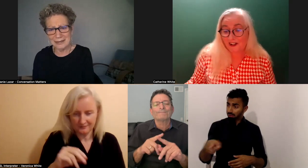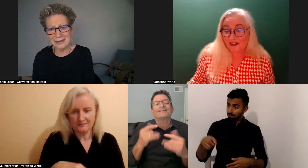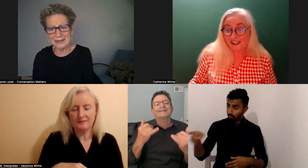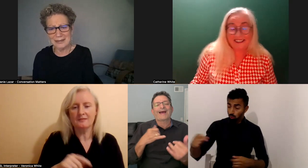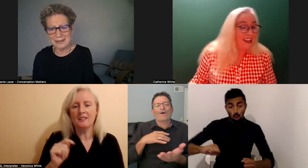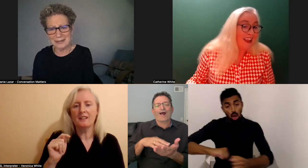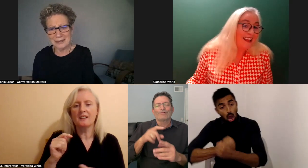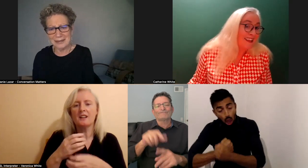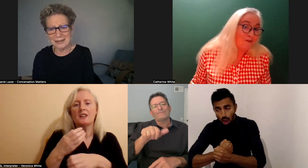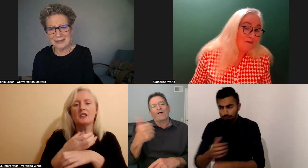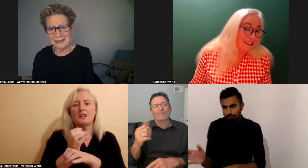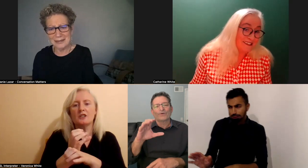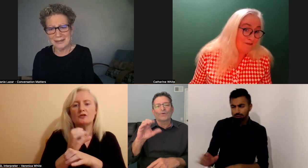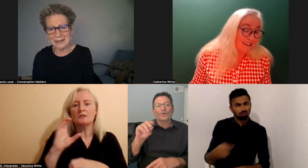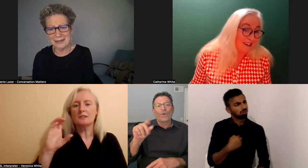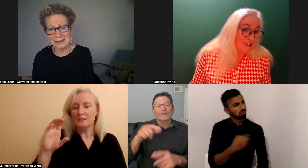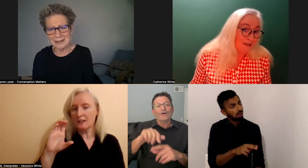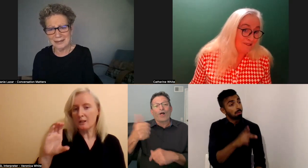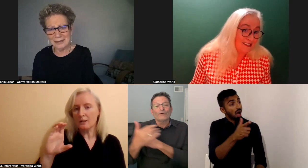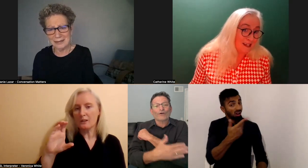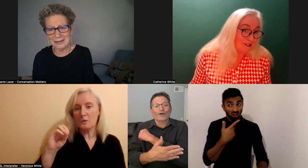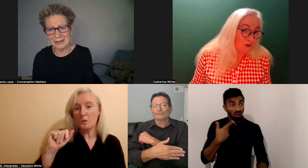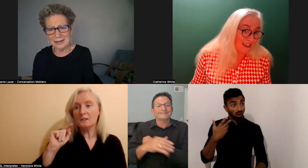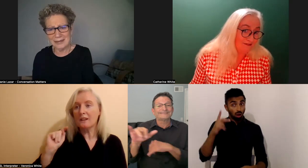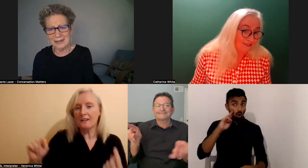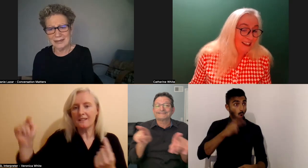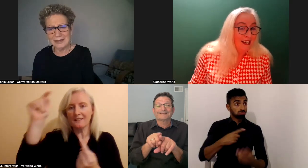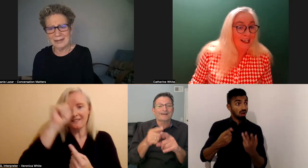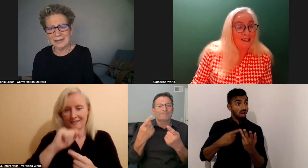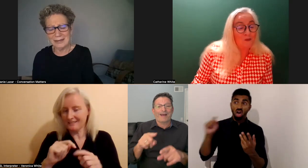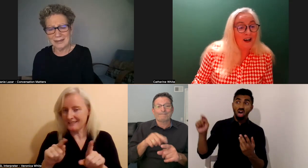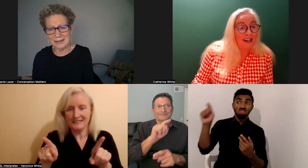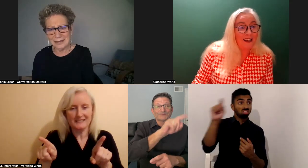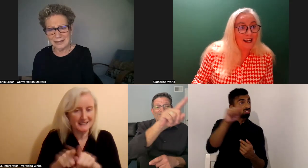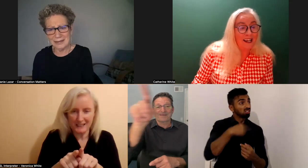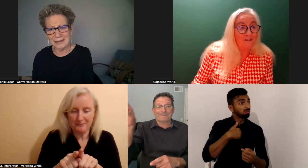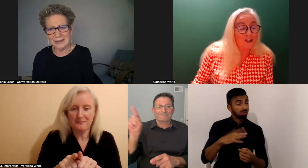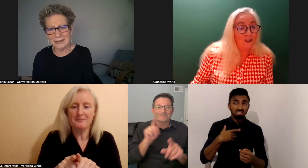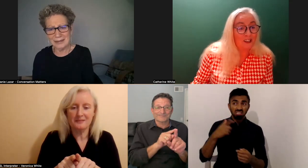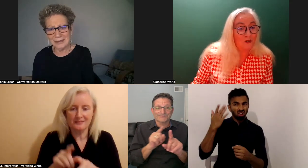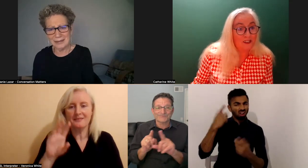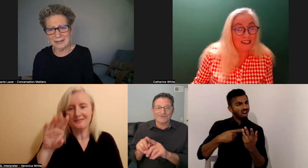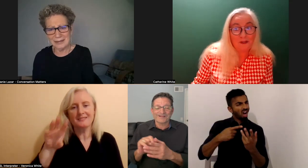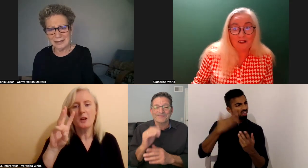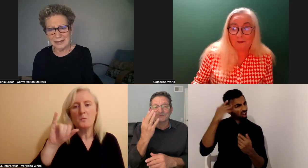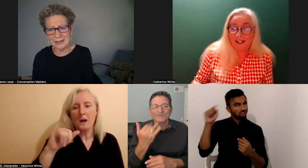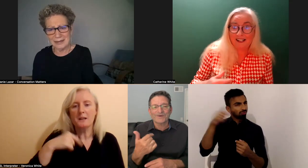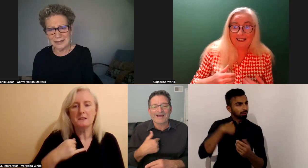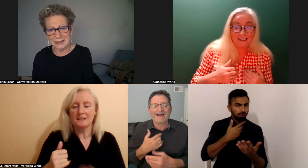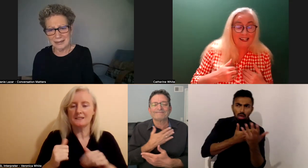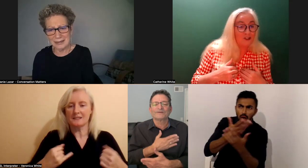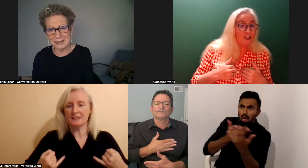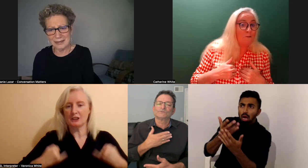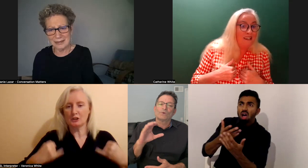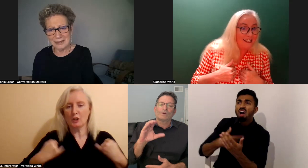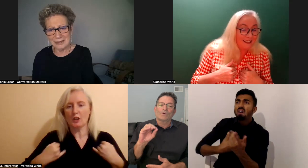in other countries that would be the same thing that would happen to them as well. And that's why I have enjoyed the Coda experience, because